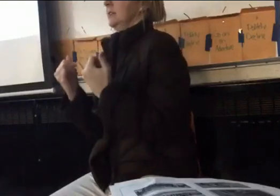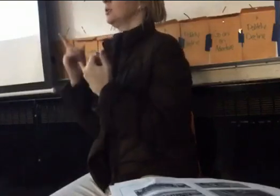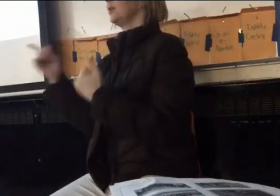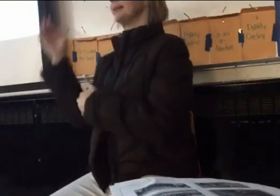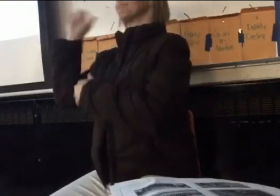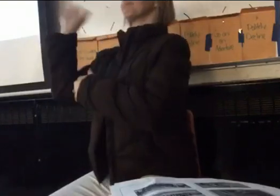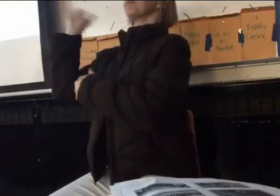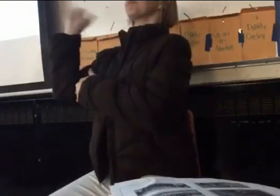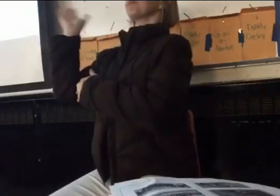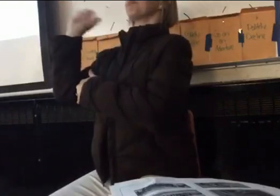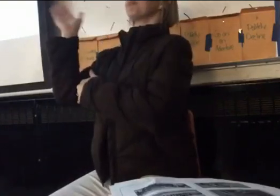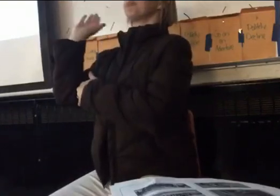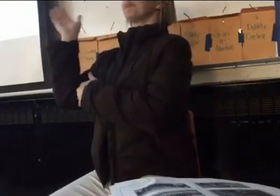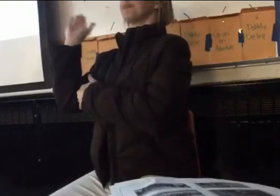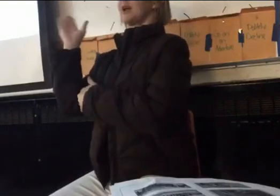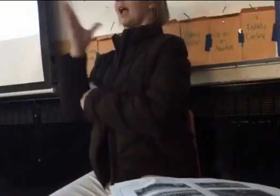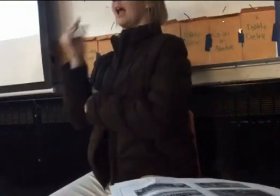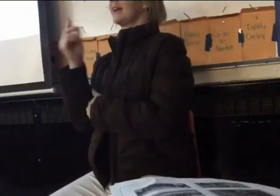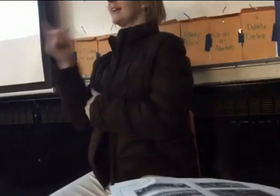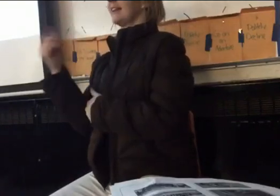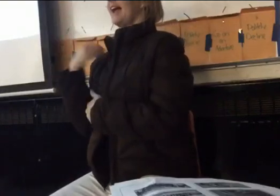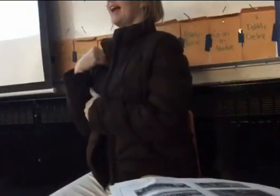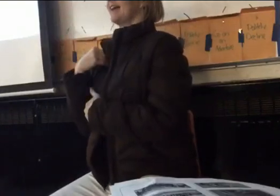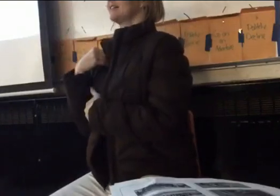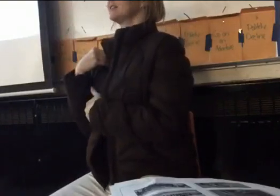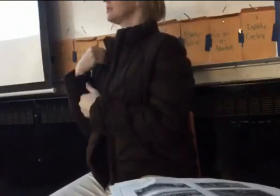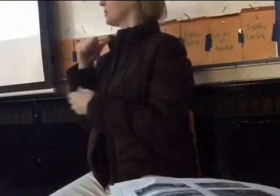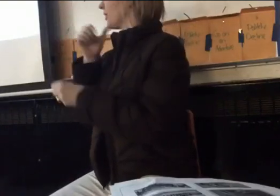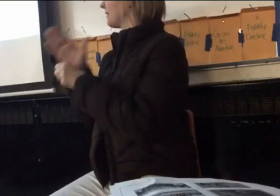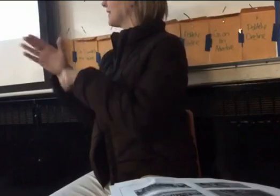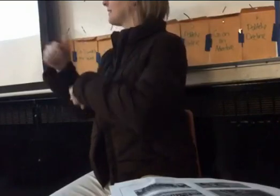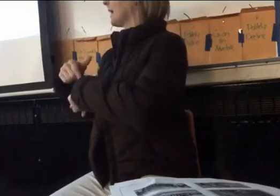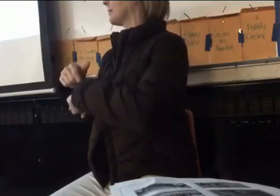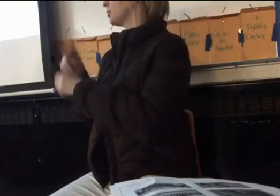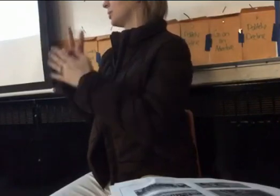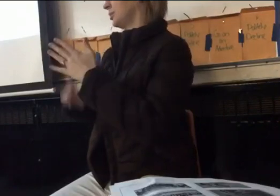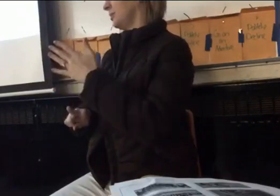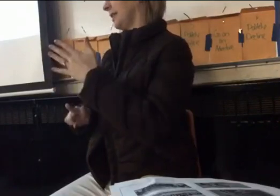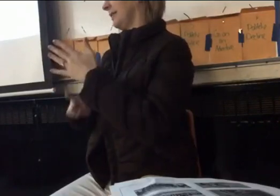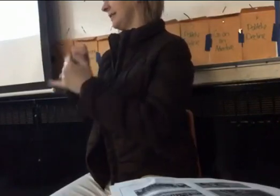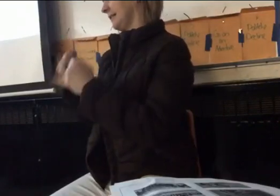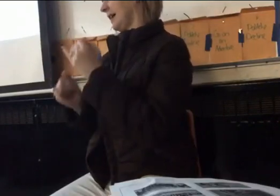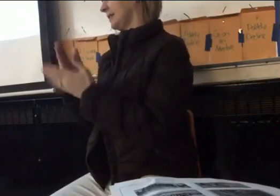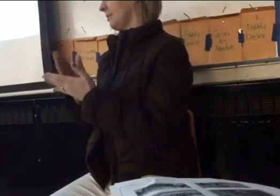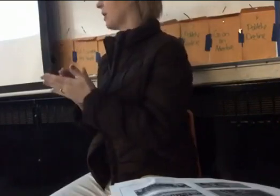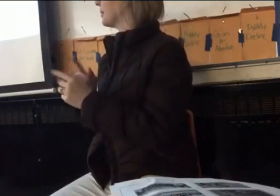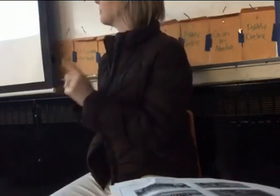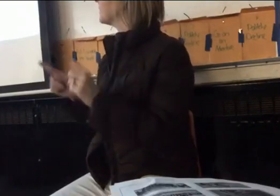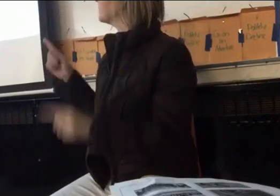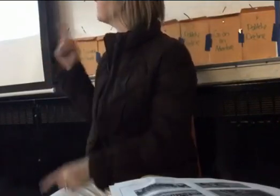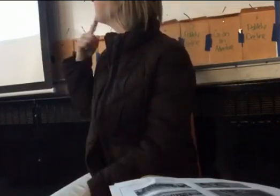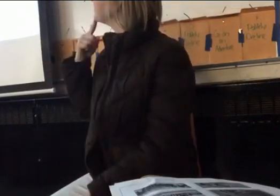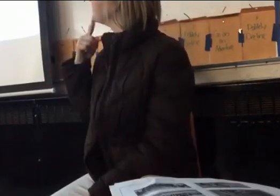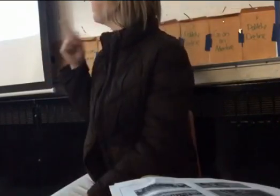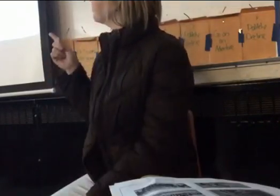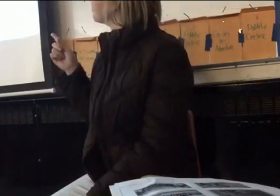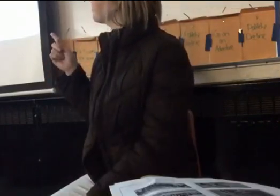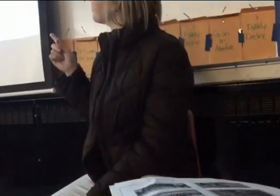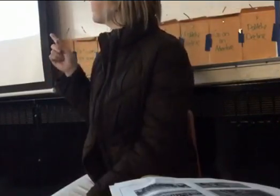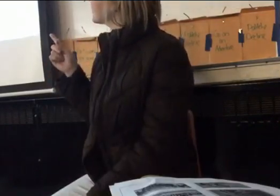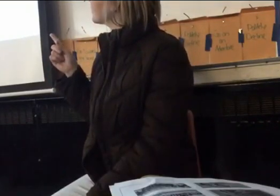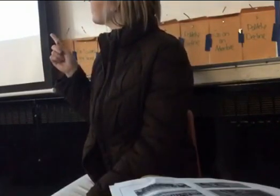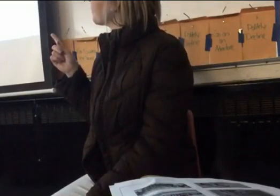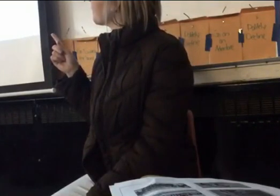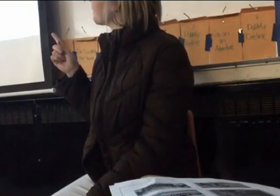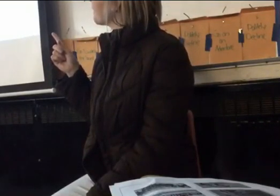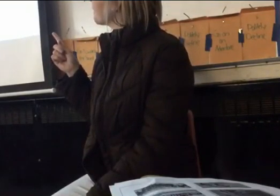speech. And he basically has, and we don't have time, so we're just going to read this bottom part. It says, "You shall not press down